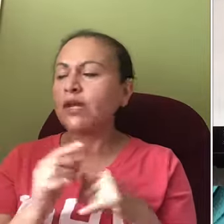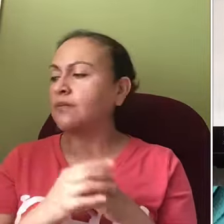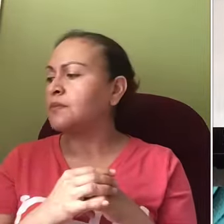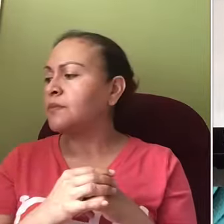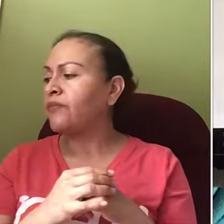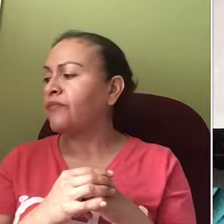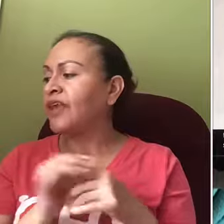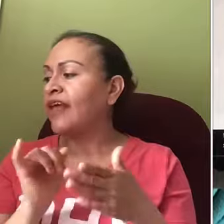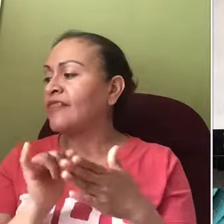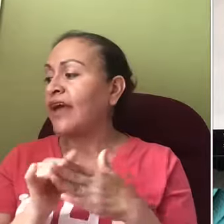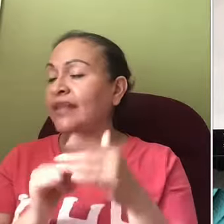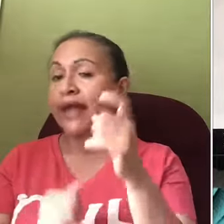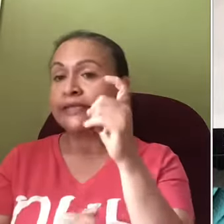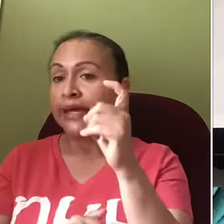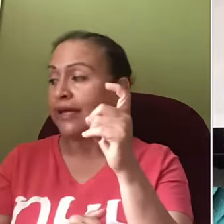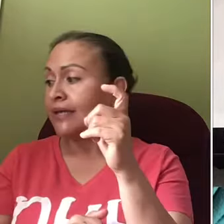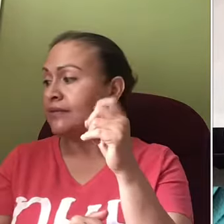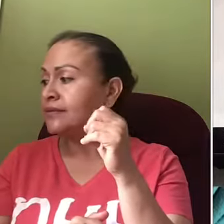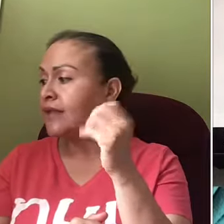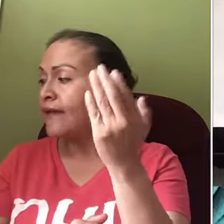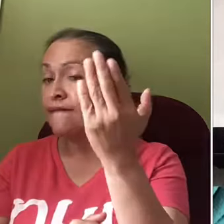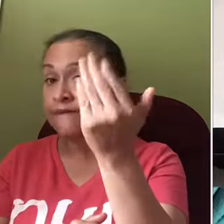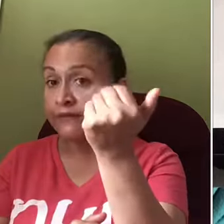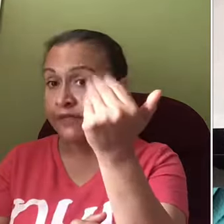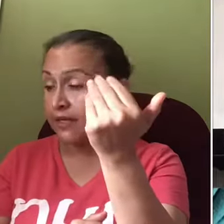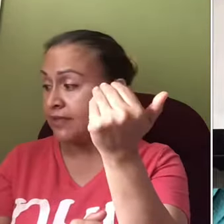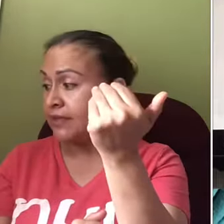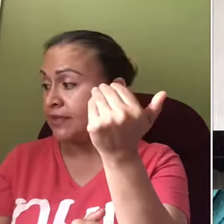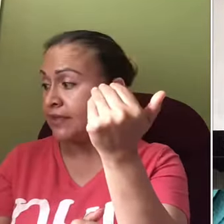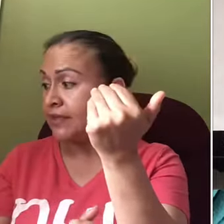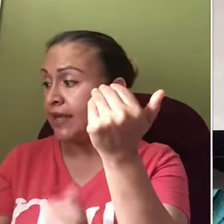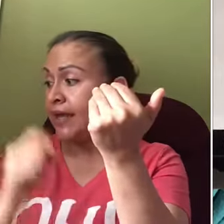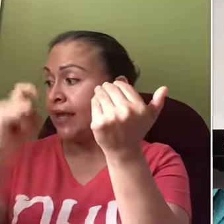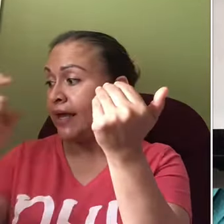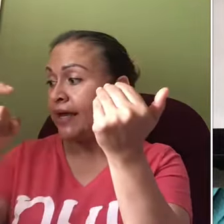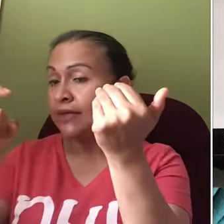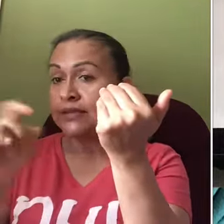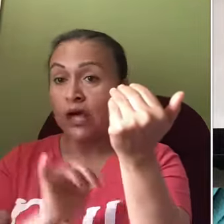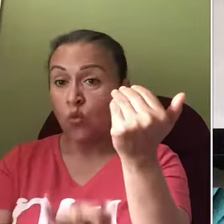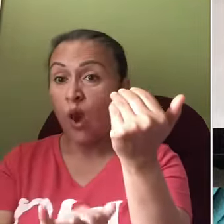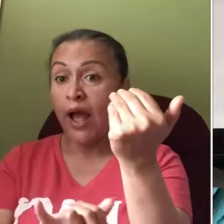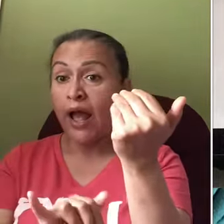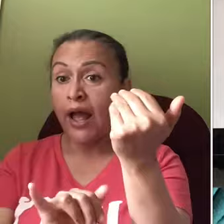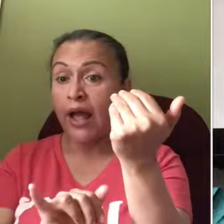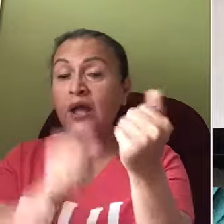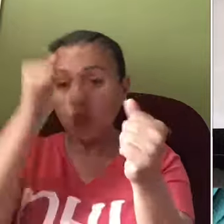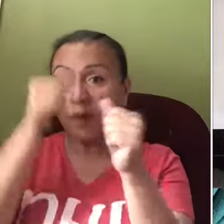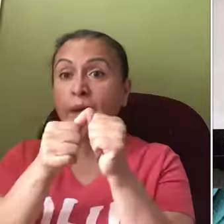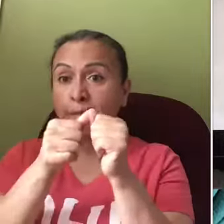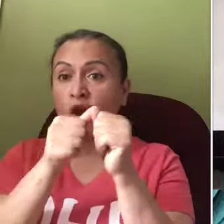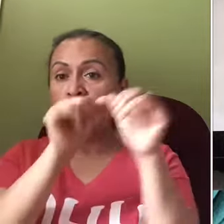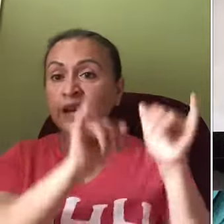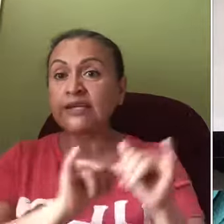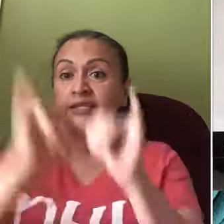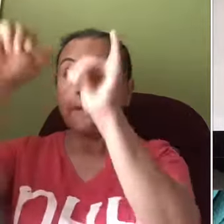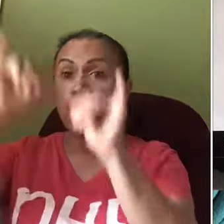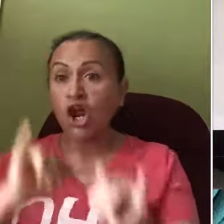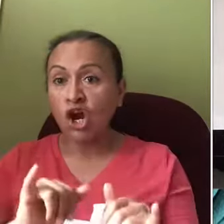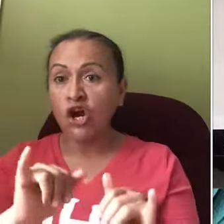That length has X, 15, and Y. But remember, these are similar to each other, right? So would you